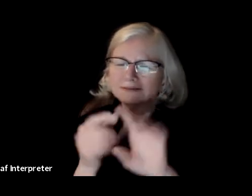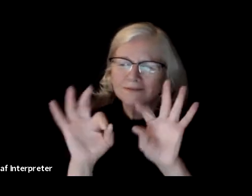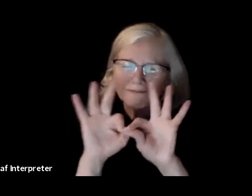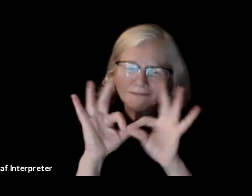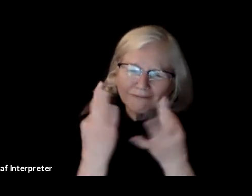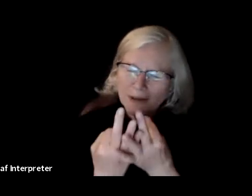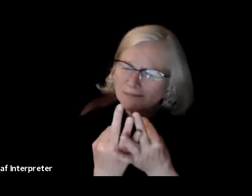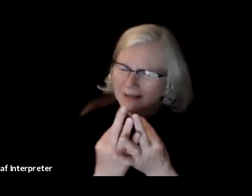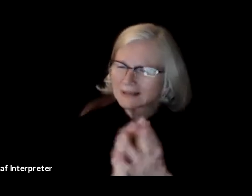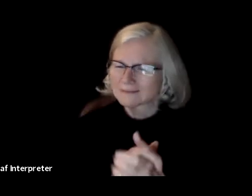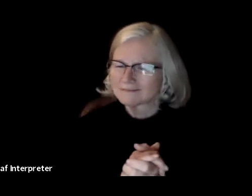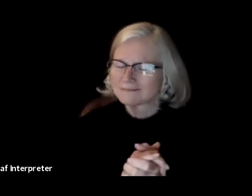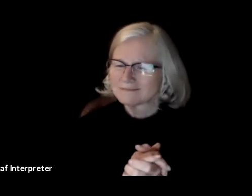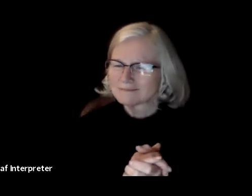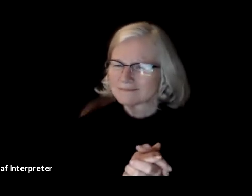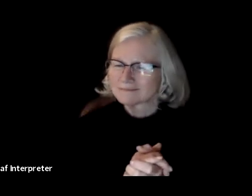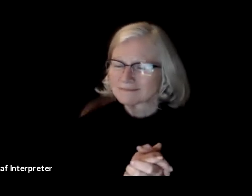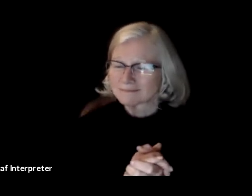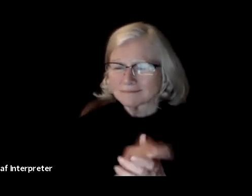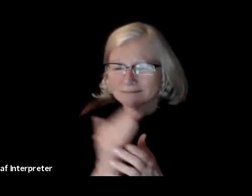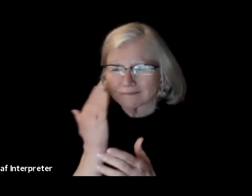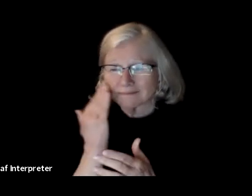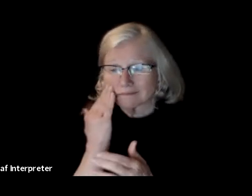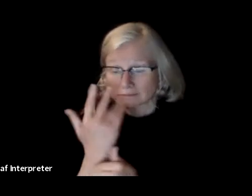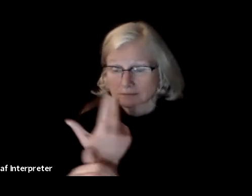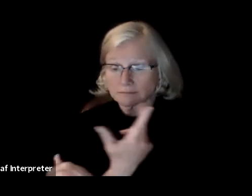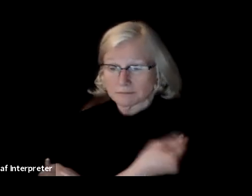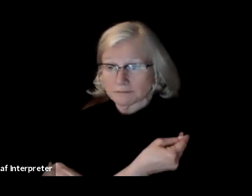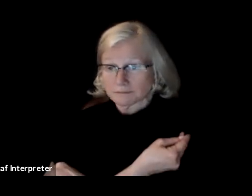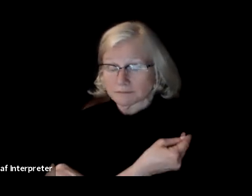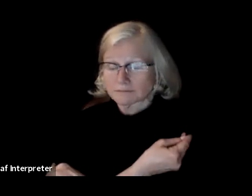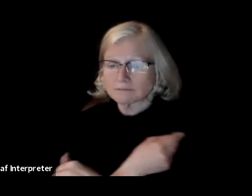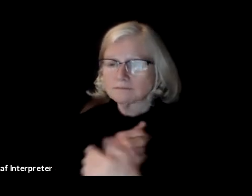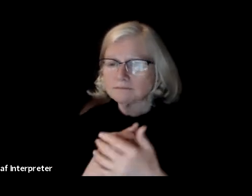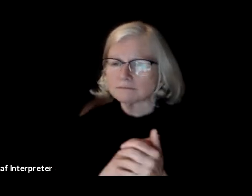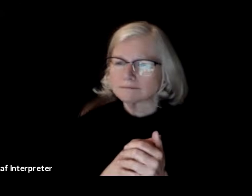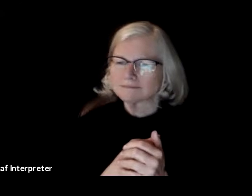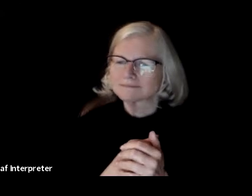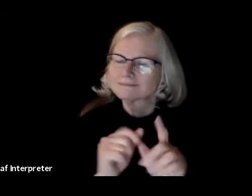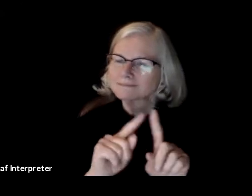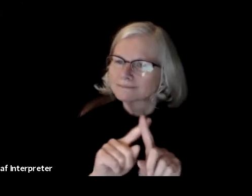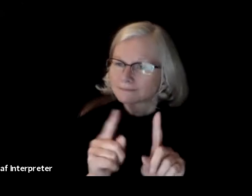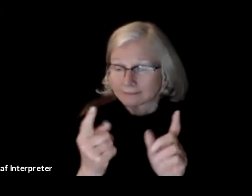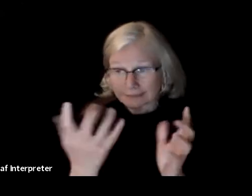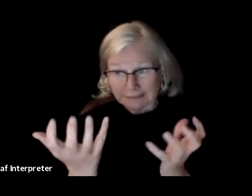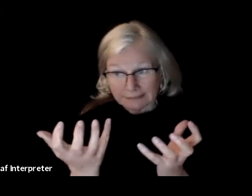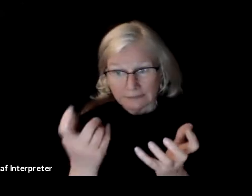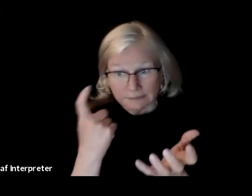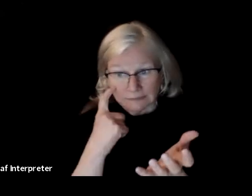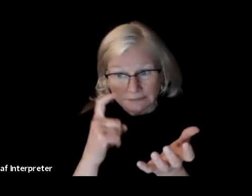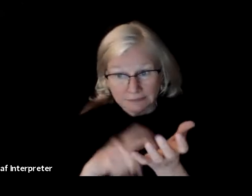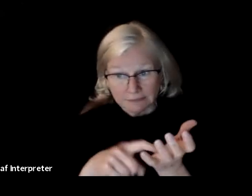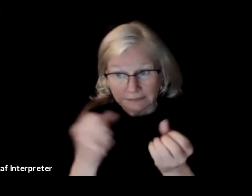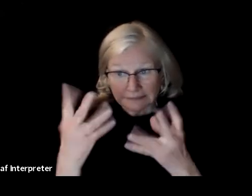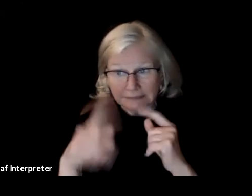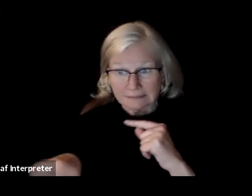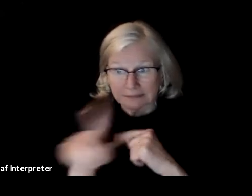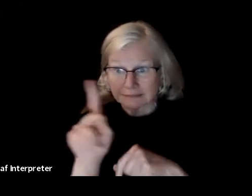just also want to recognize just the incredible hard work that has taken place over this last entire